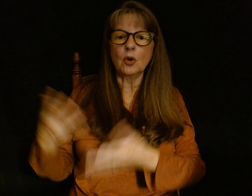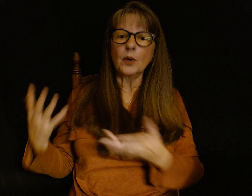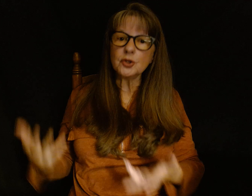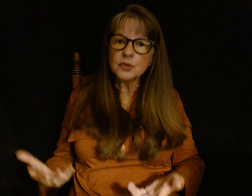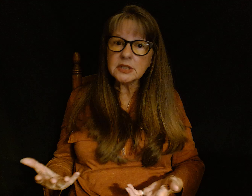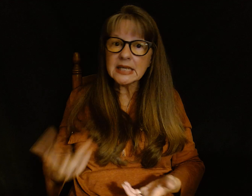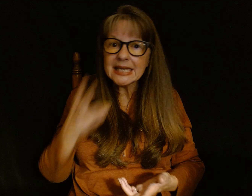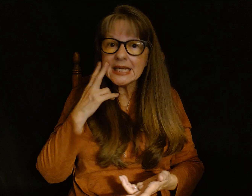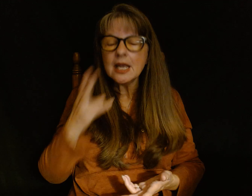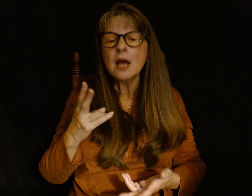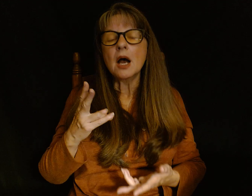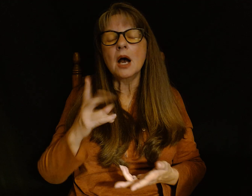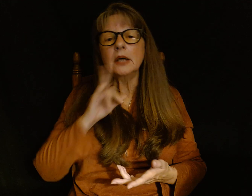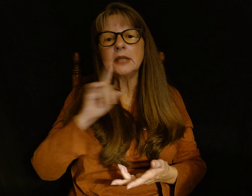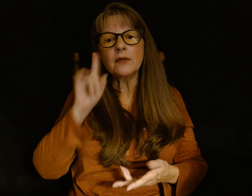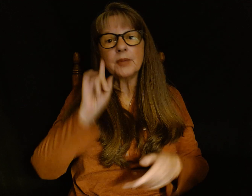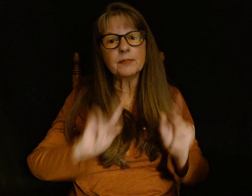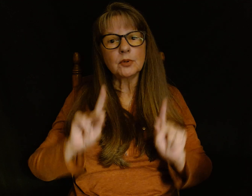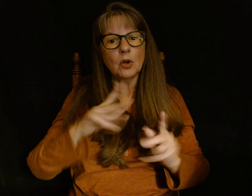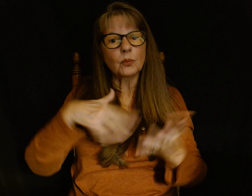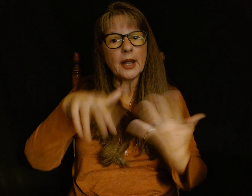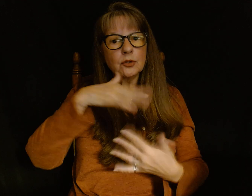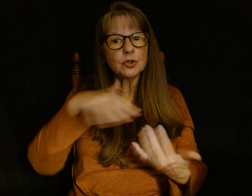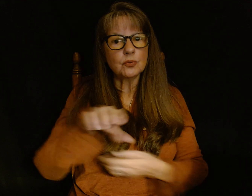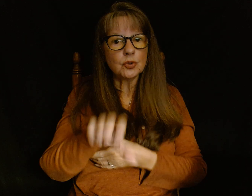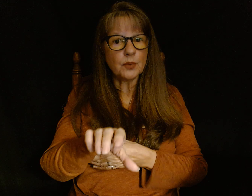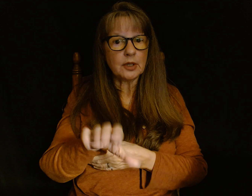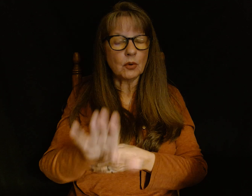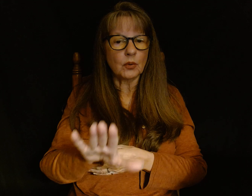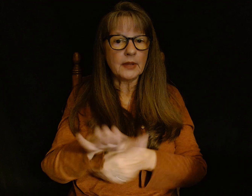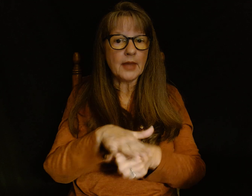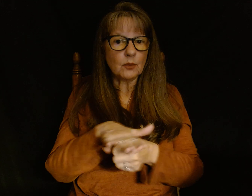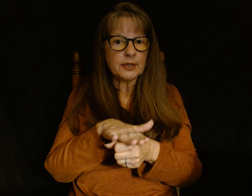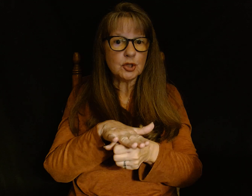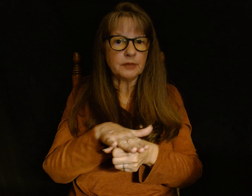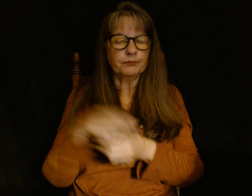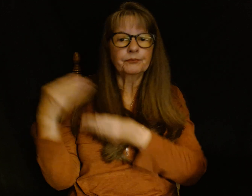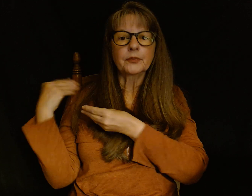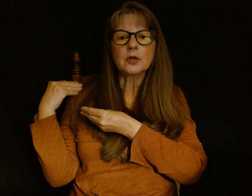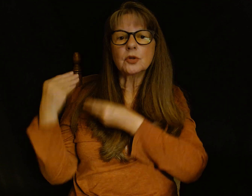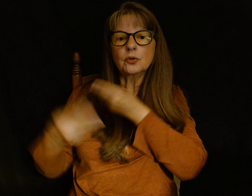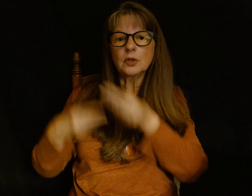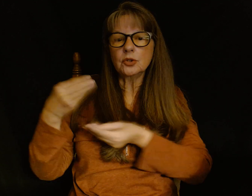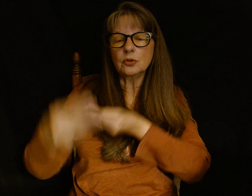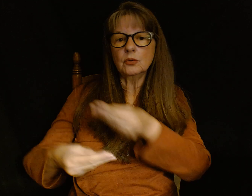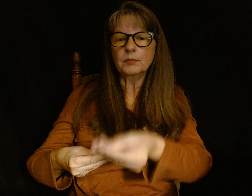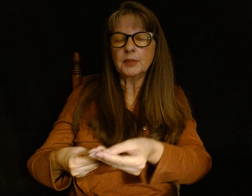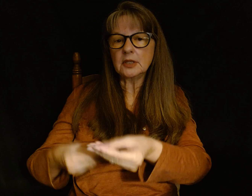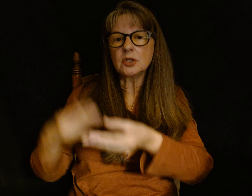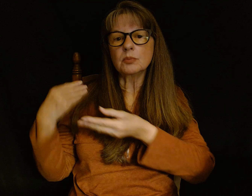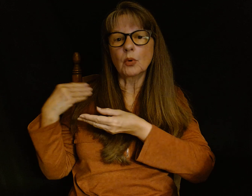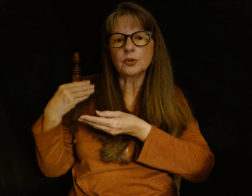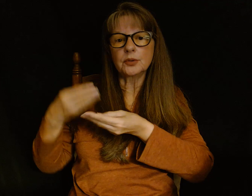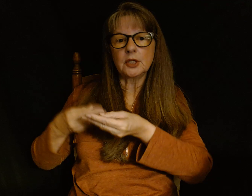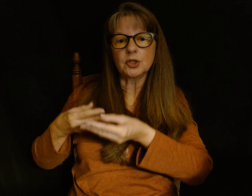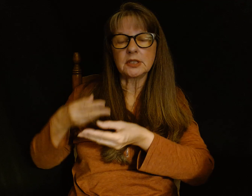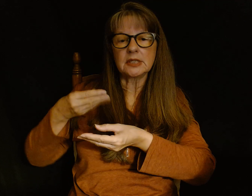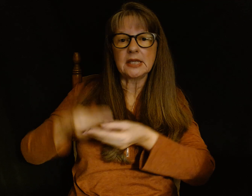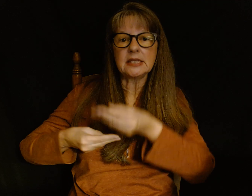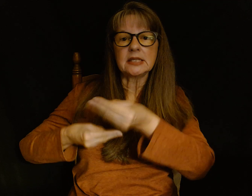what you see deaf people around you doing or in that region. So you can do, but this is more traditions because things that's